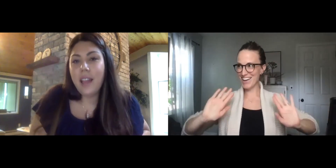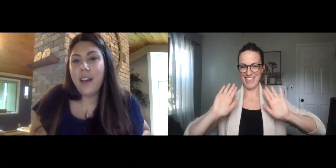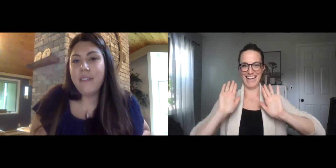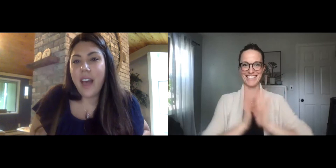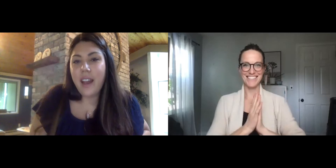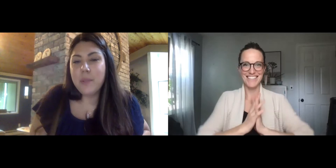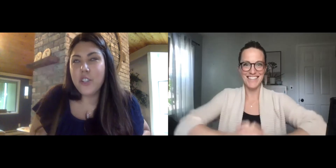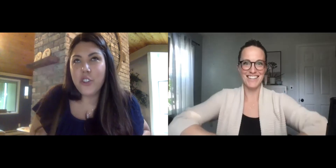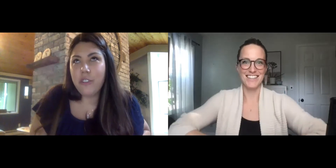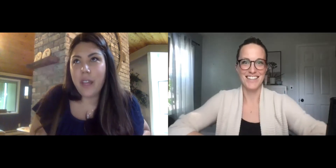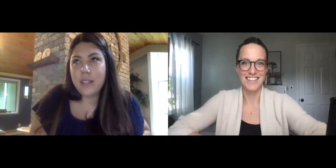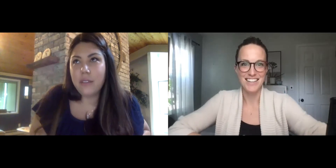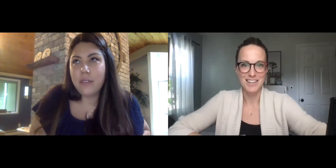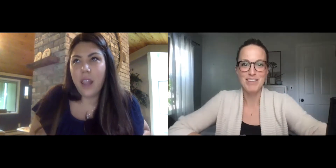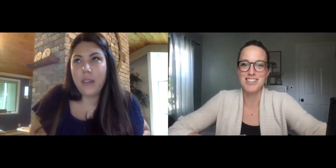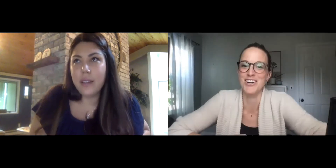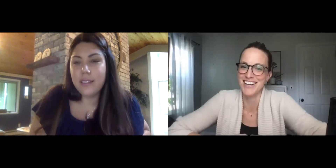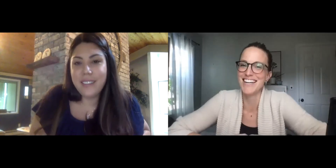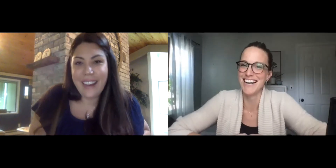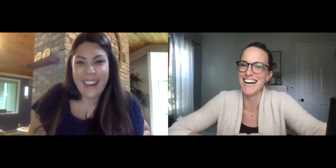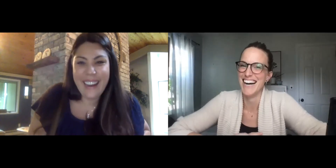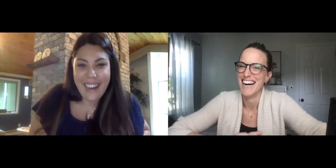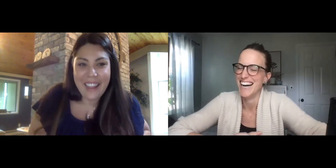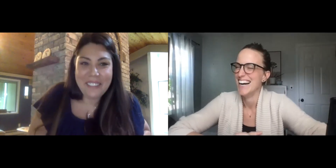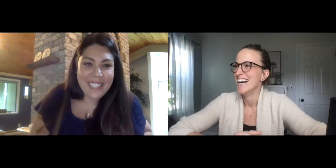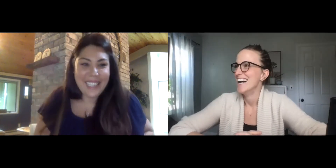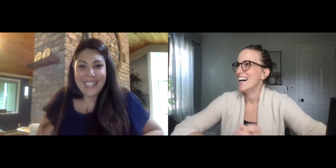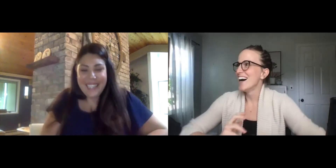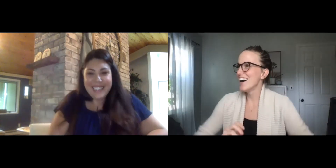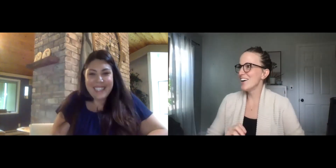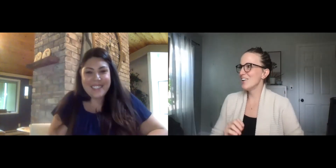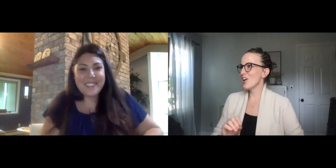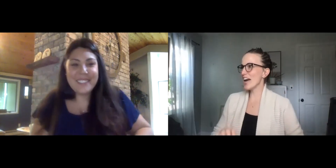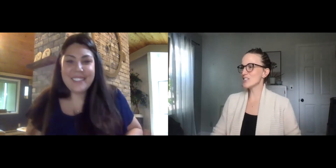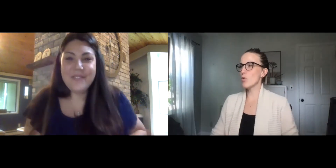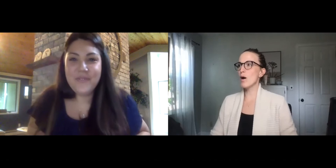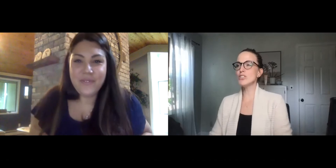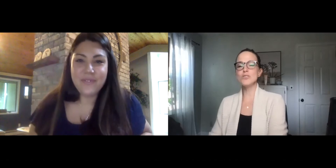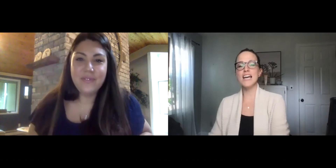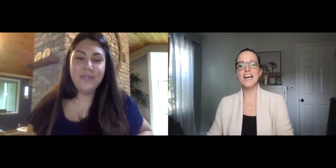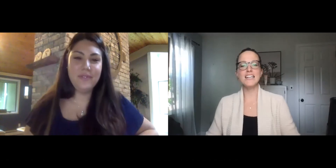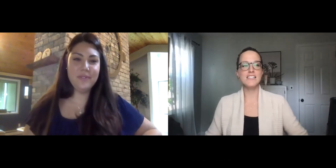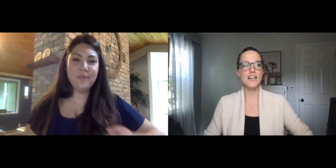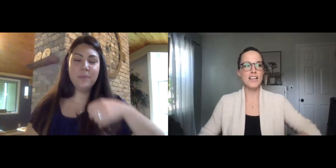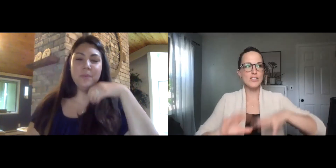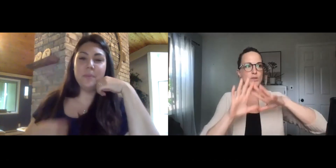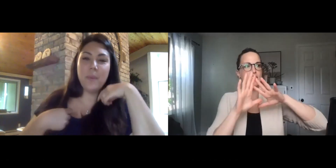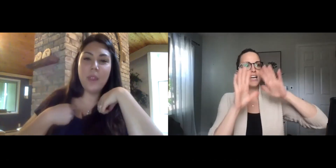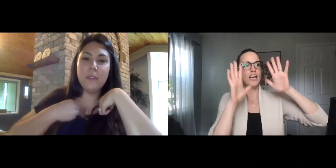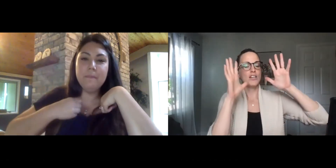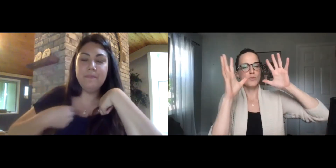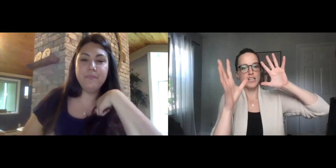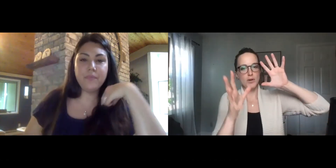I love that. I'm such a nerd for that stuff. I love it. Love it. Okay. So what would you say is, let's go